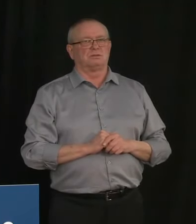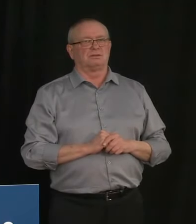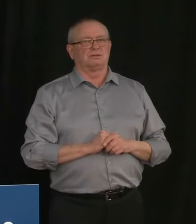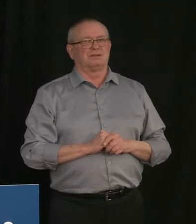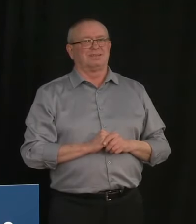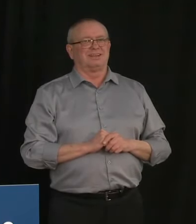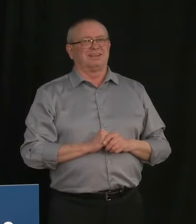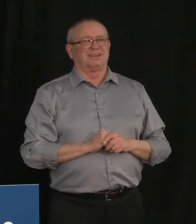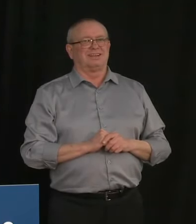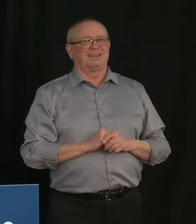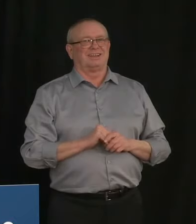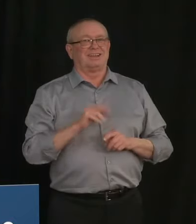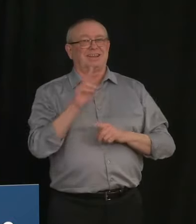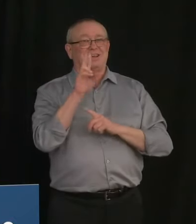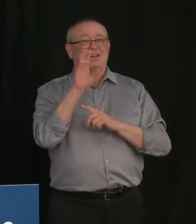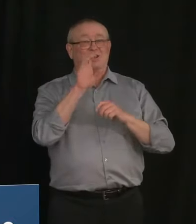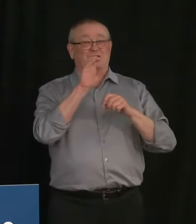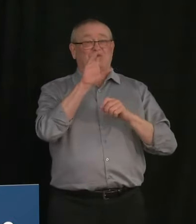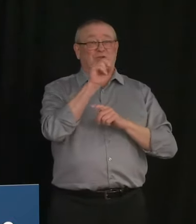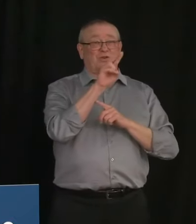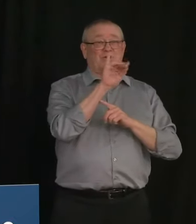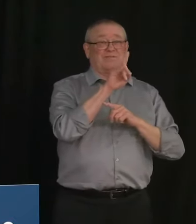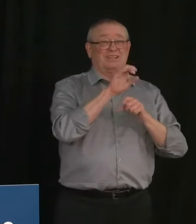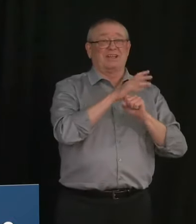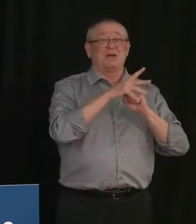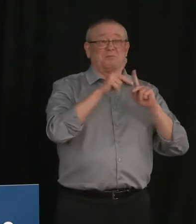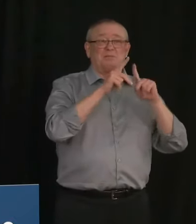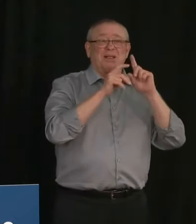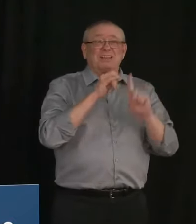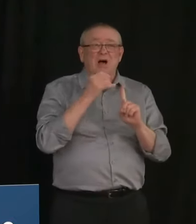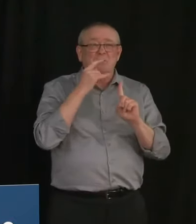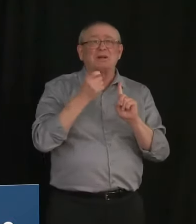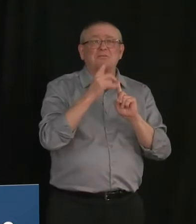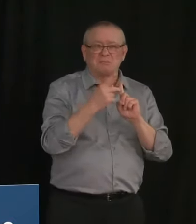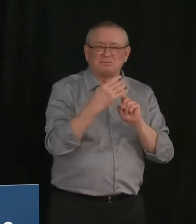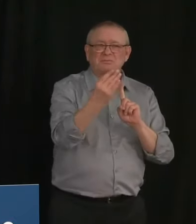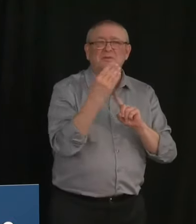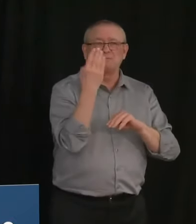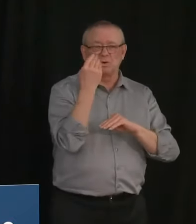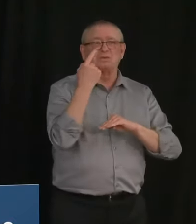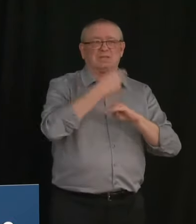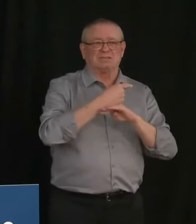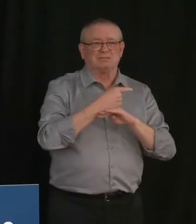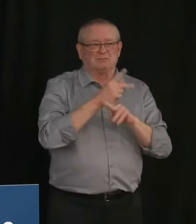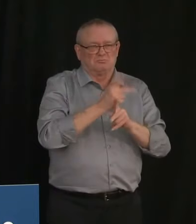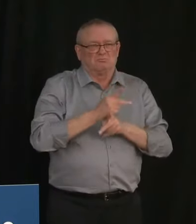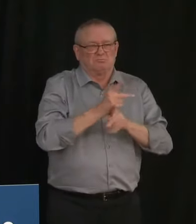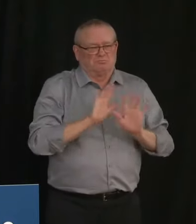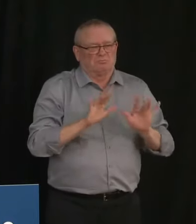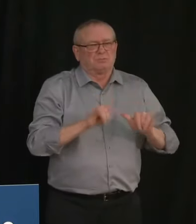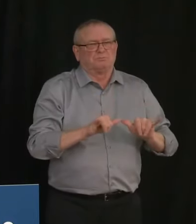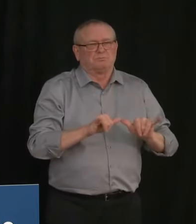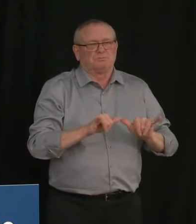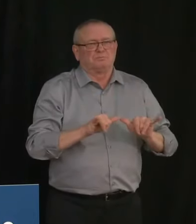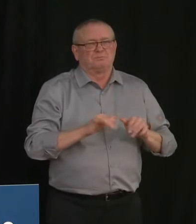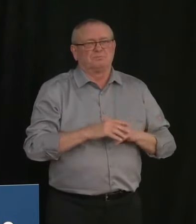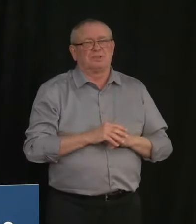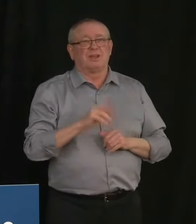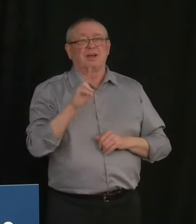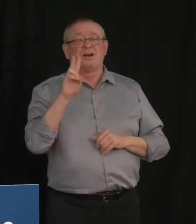in the separate part of that location. That is the practice that has been in place for many months, but variants are far